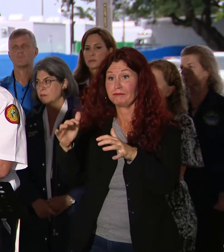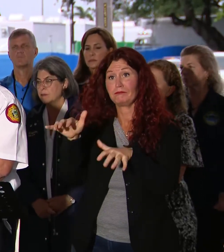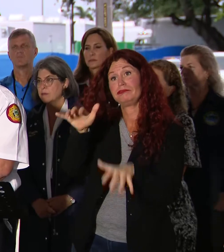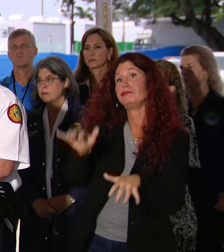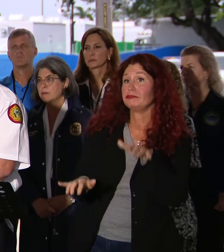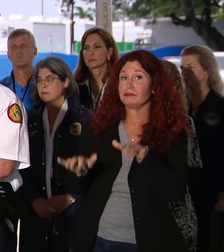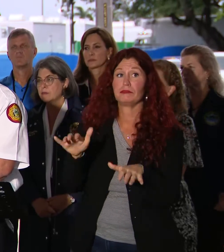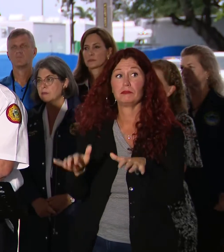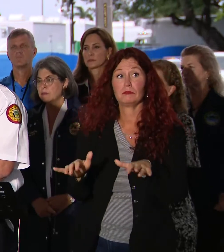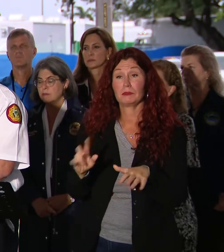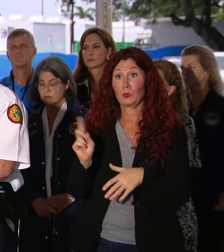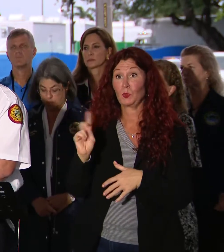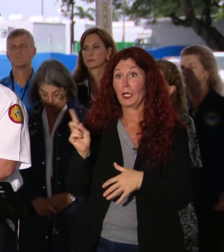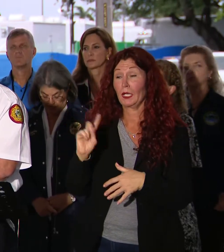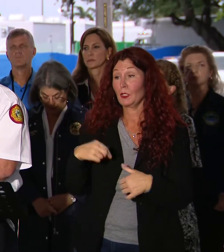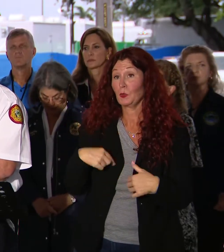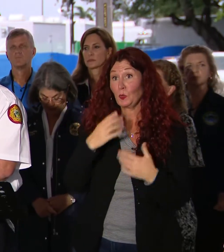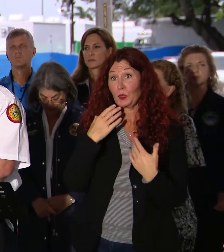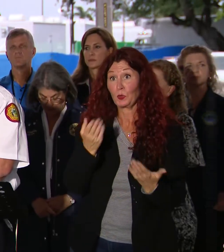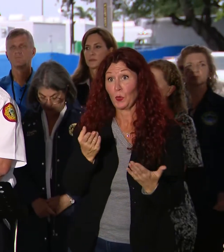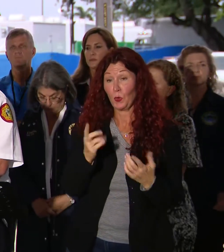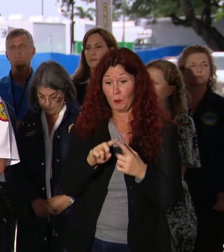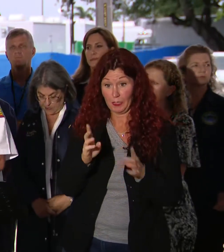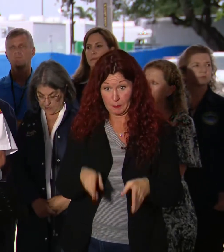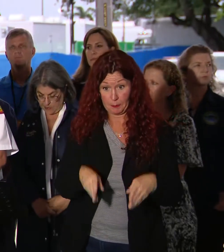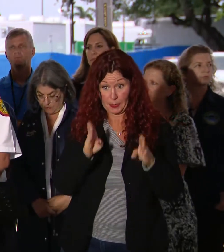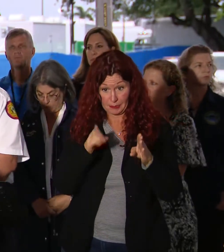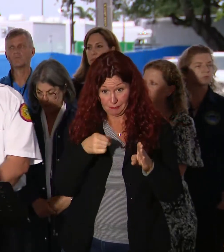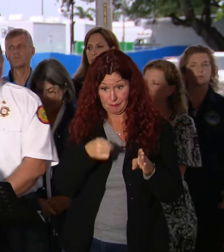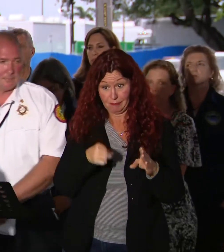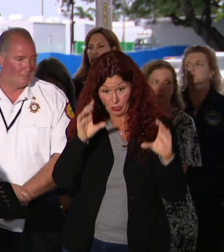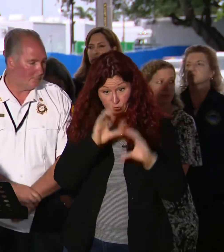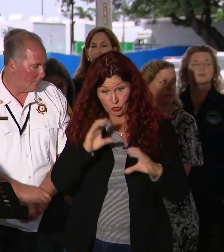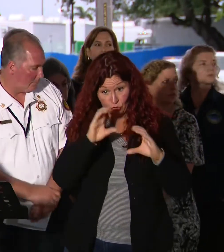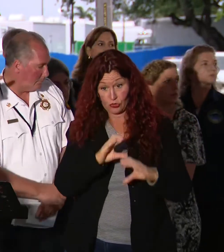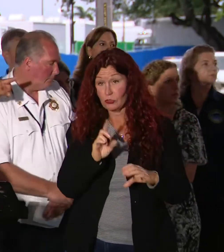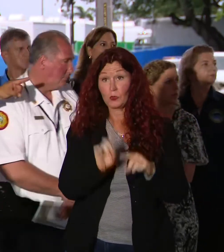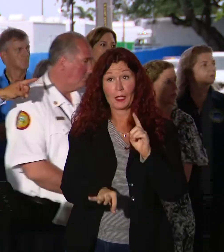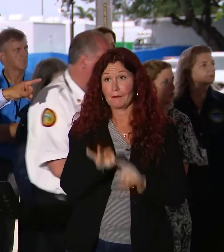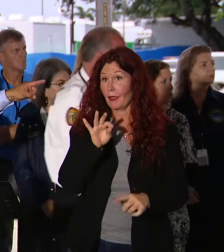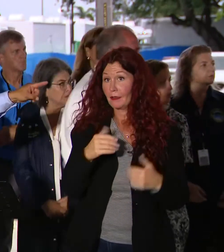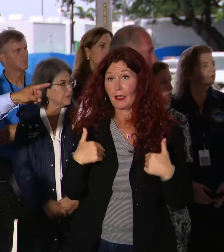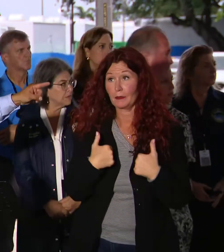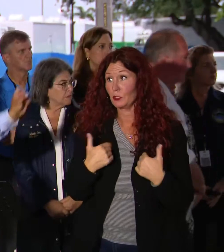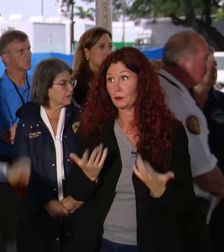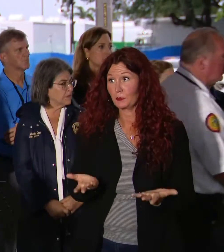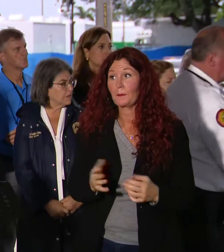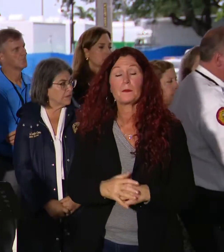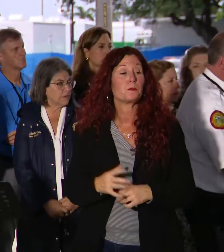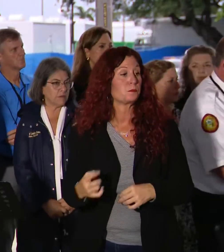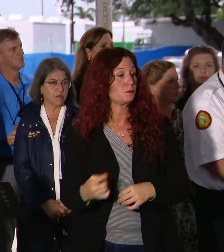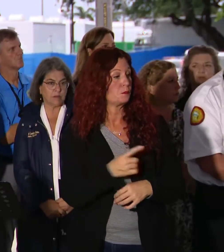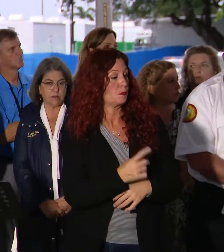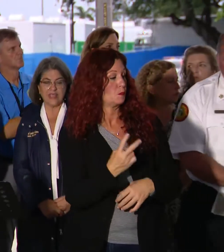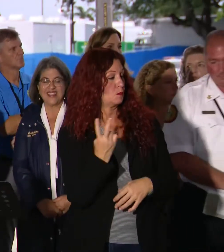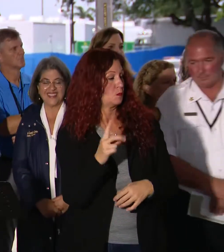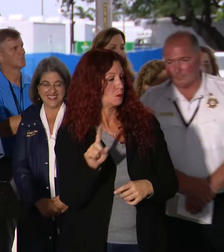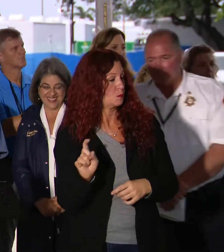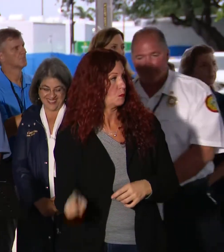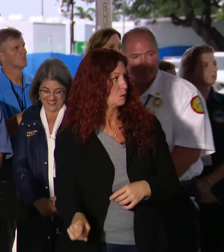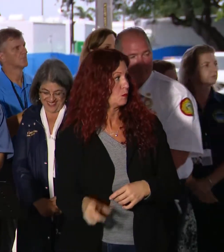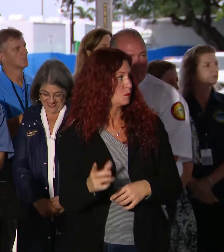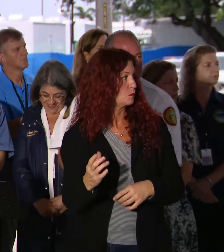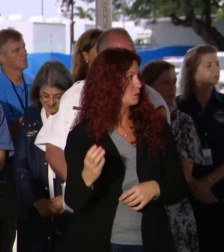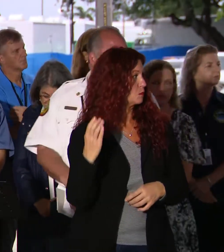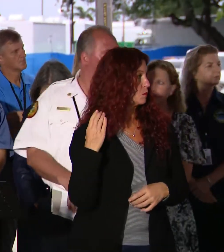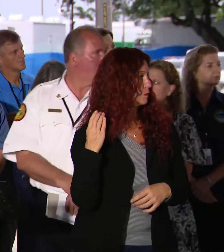been. However, when we did our searches, we did not come across them. Last question over here, ma'am. I have 2 questions for the chief. One, do you